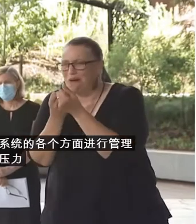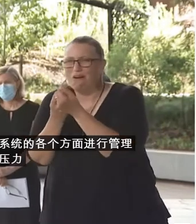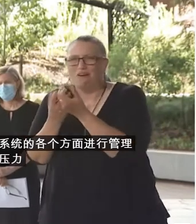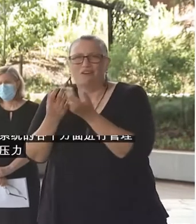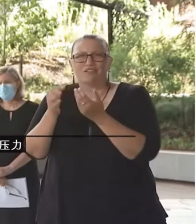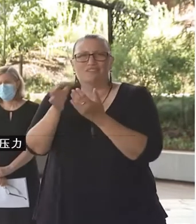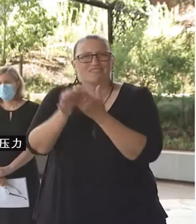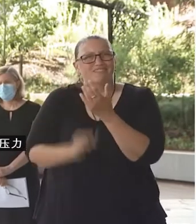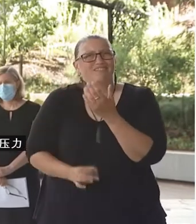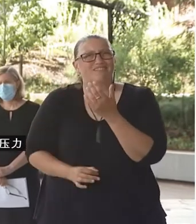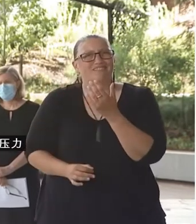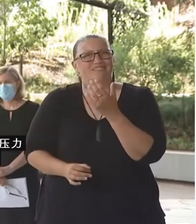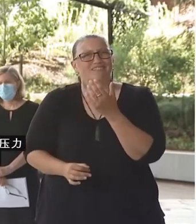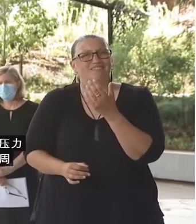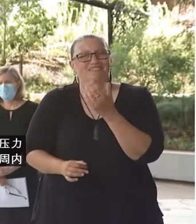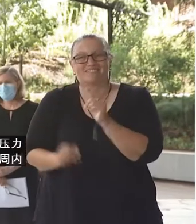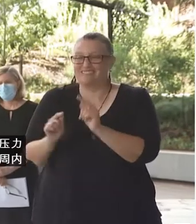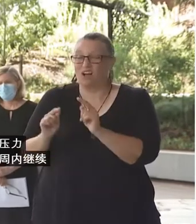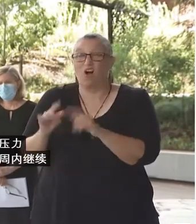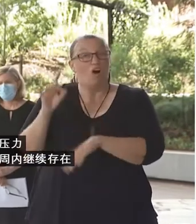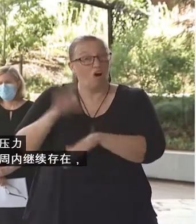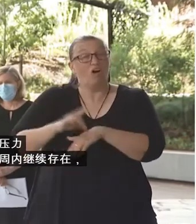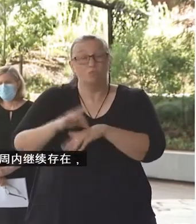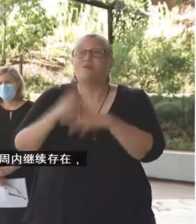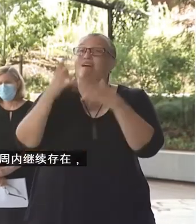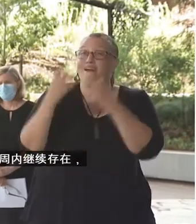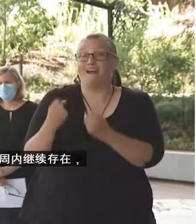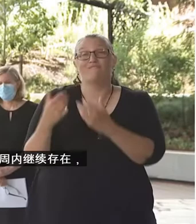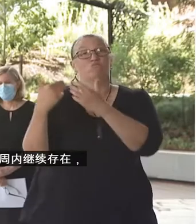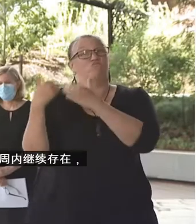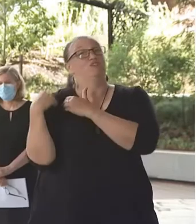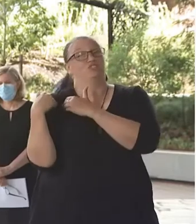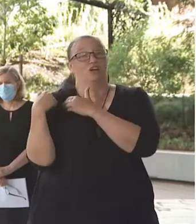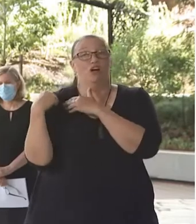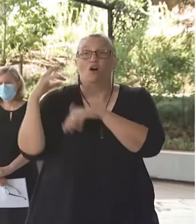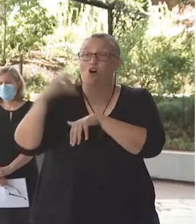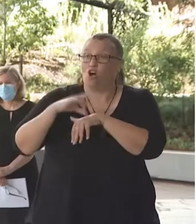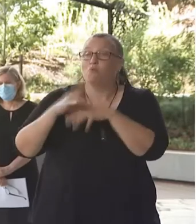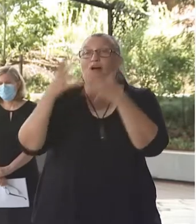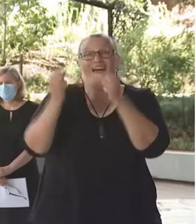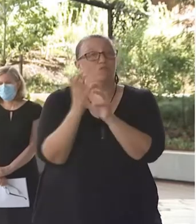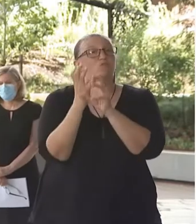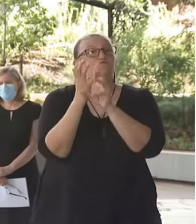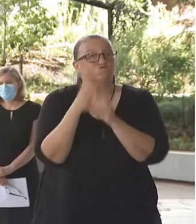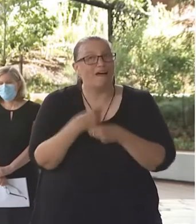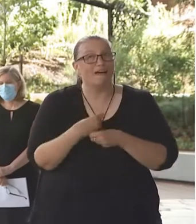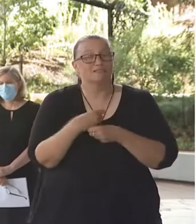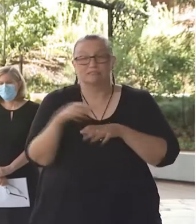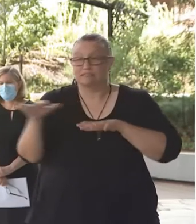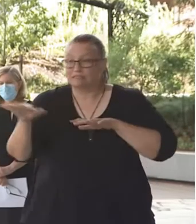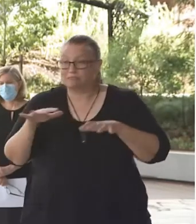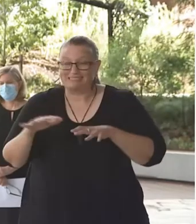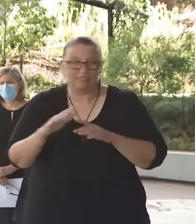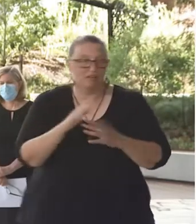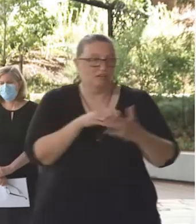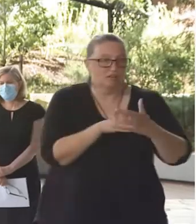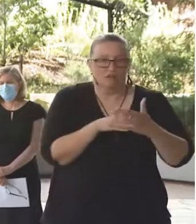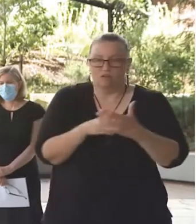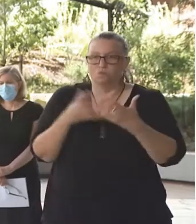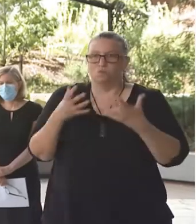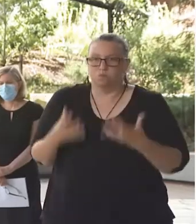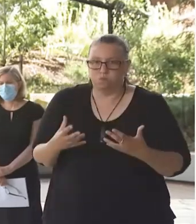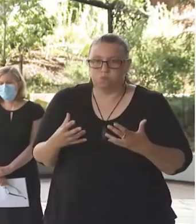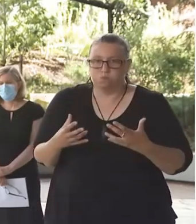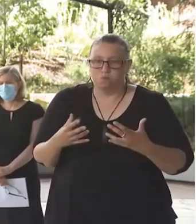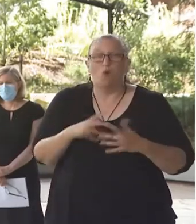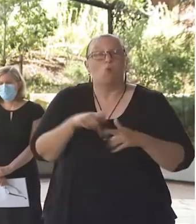our hospitals to continue for at least the next few weeks, although what we are starting to become increasingly